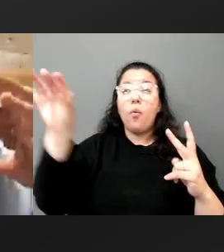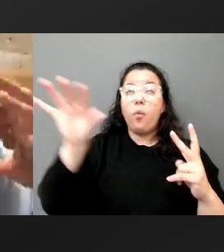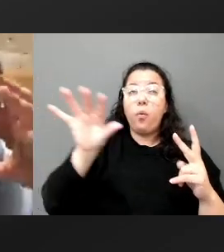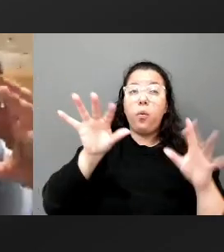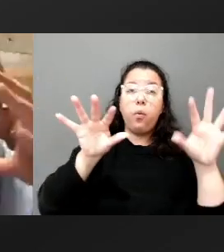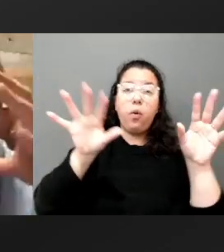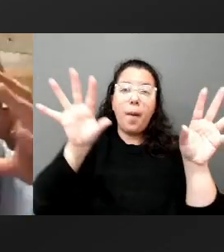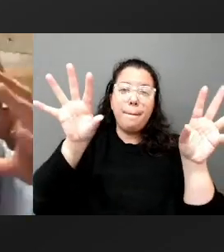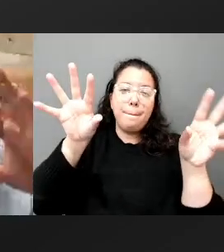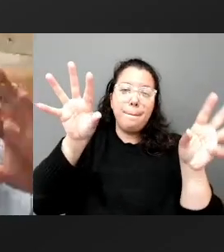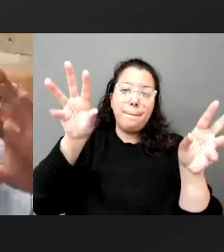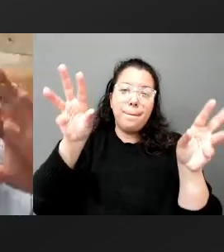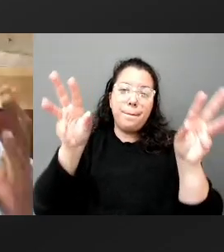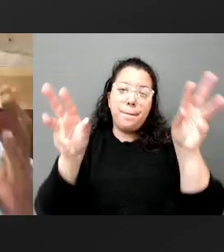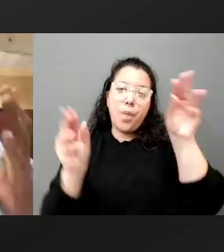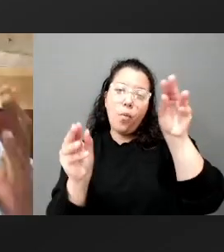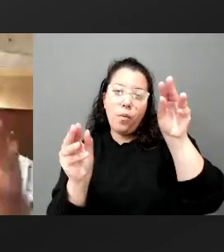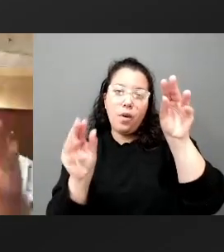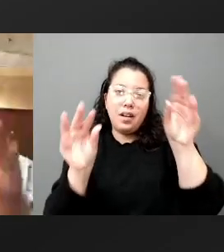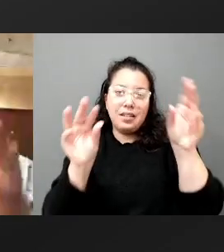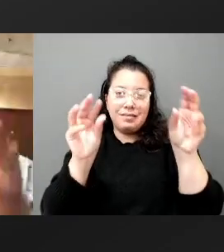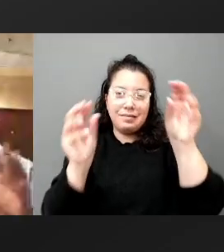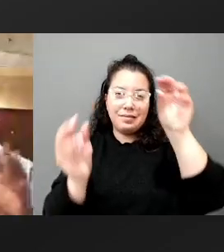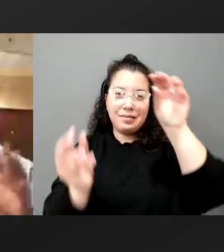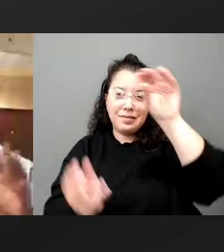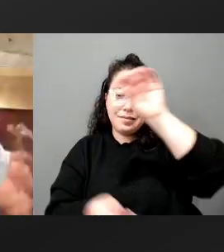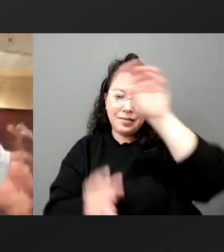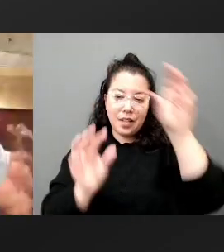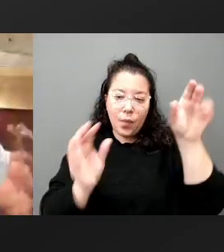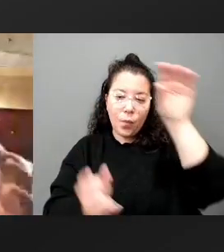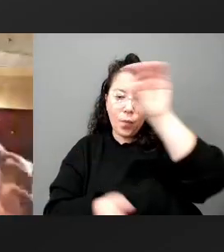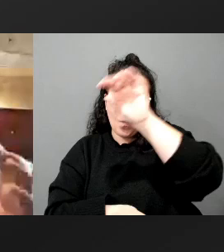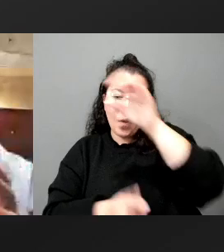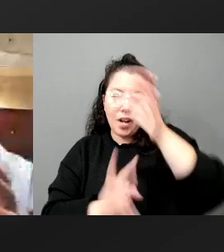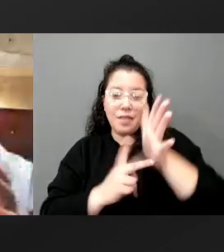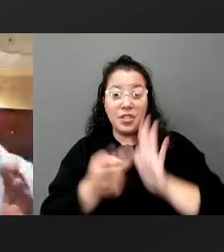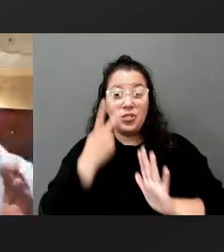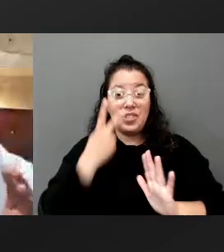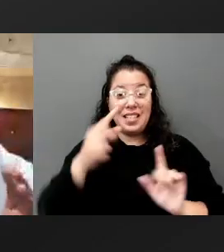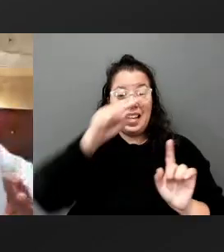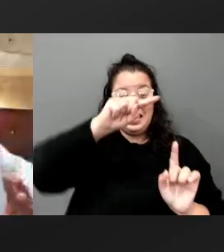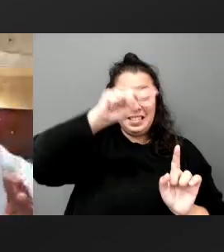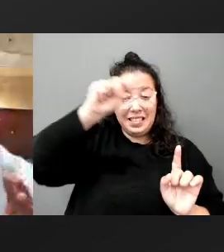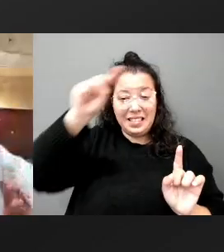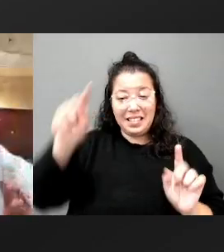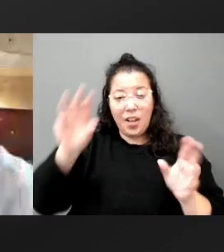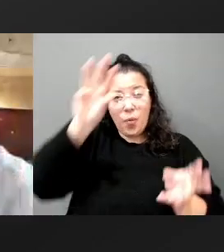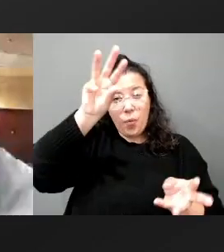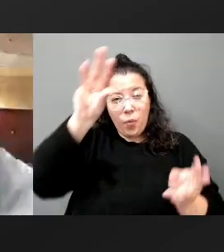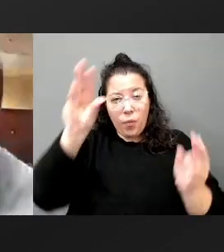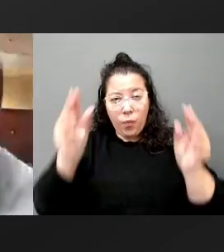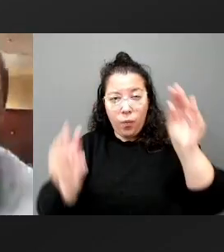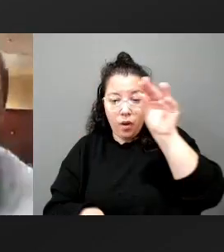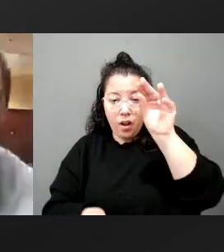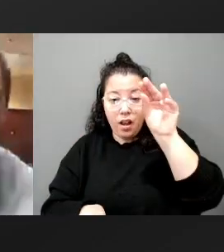when it does that, it creates these arcs and streaks you see around. So these are actually, if the cluster wasn't there,